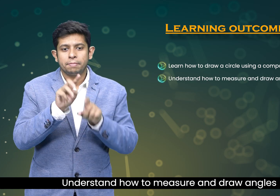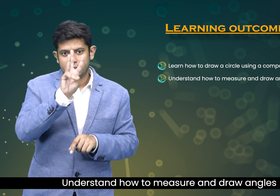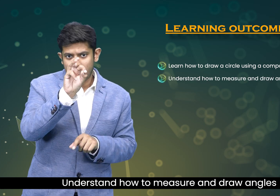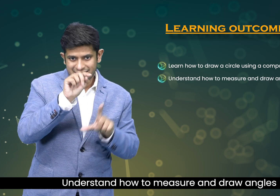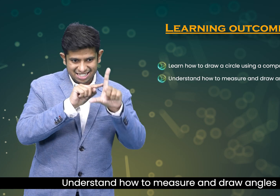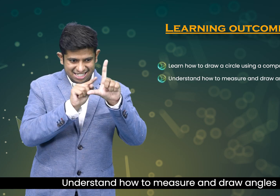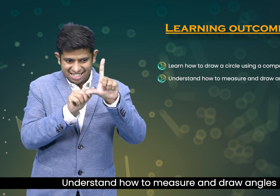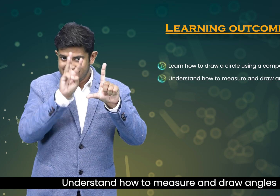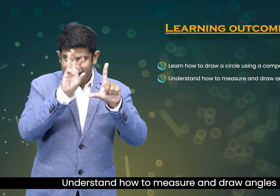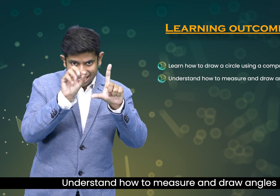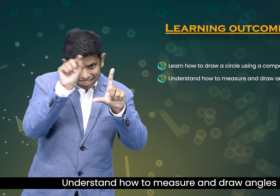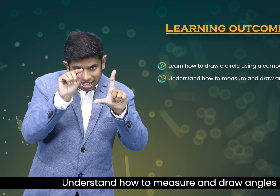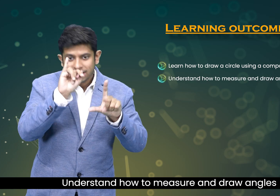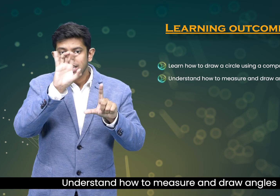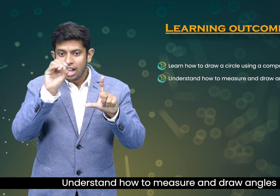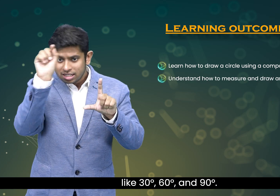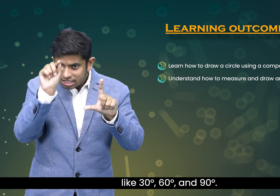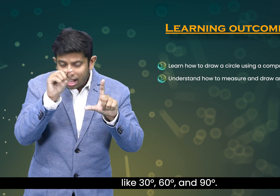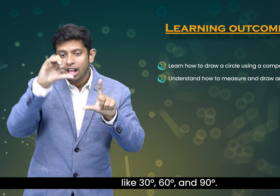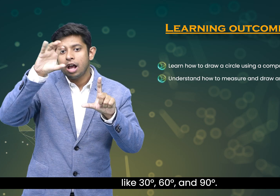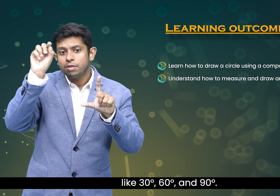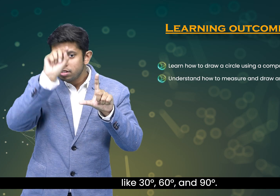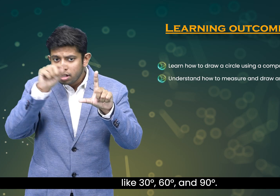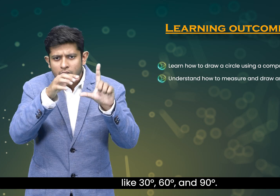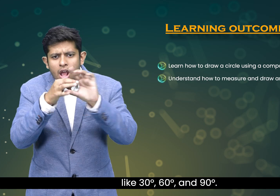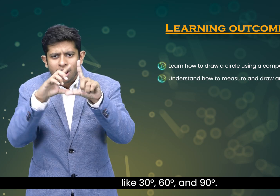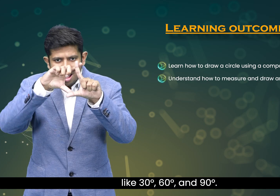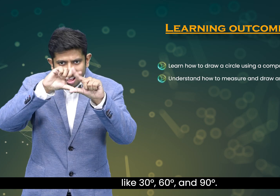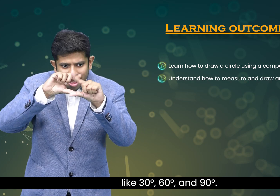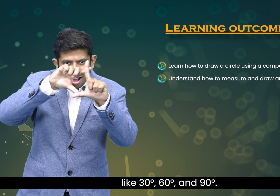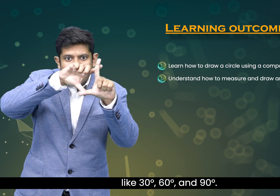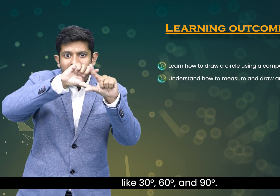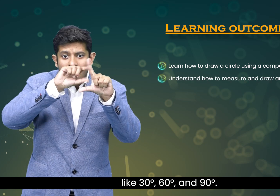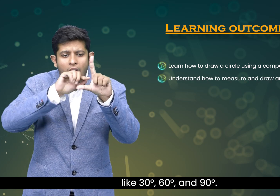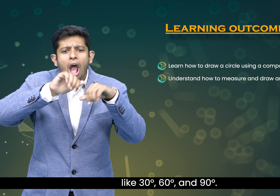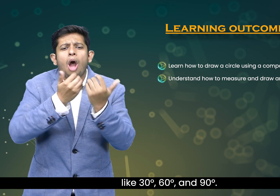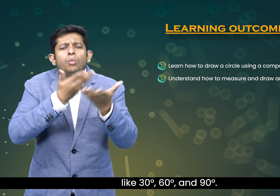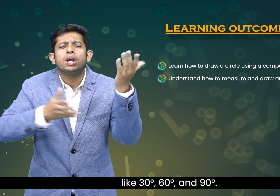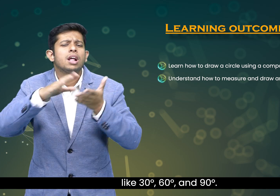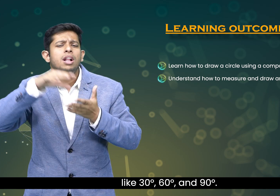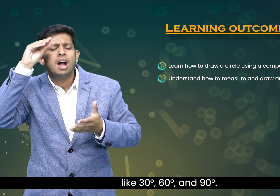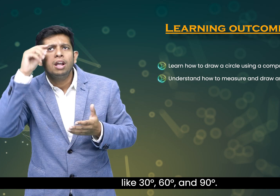Understand how to measure and draw angles like 30 degrees, 60 degrees, and 90 degrees.